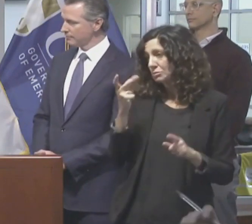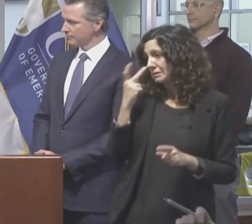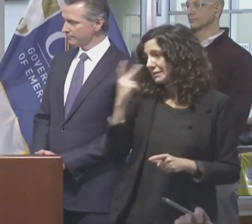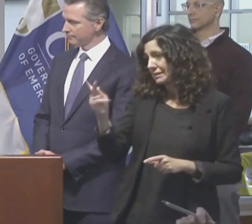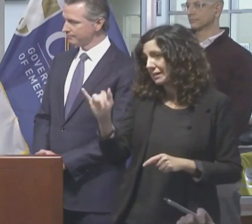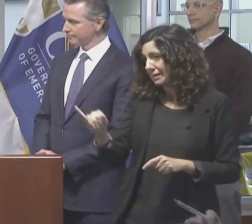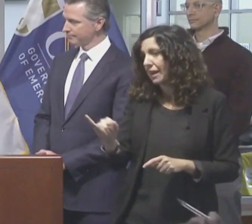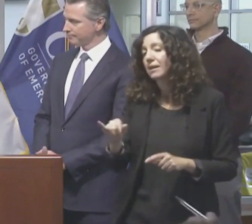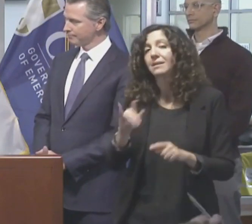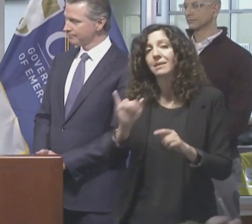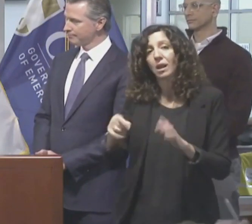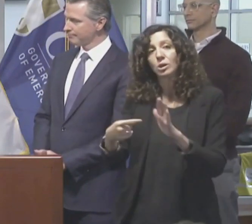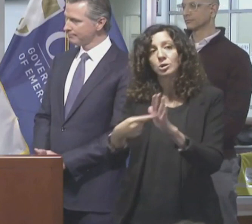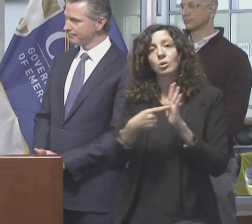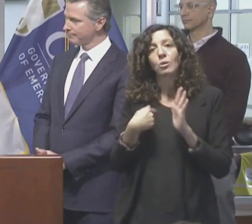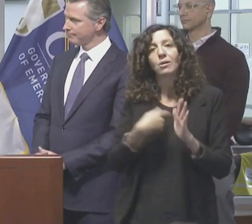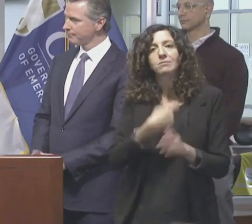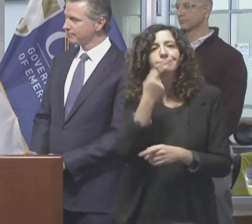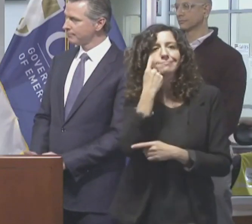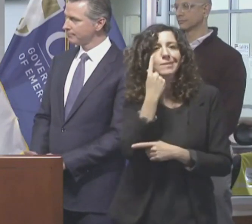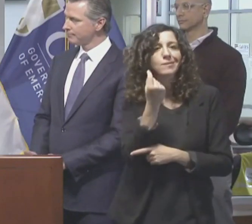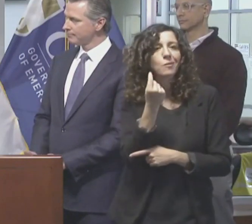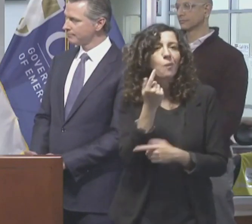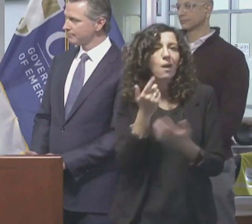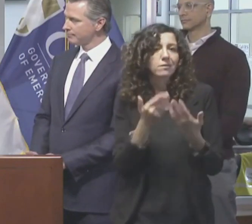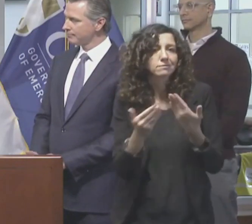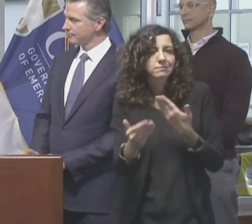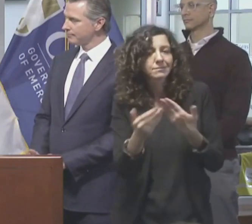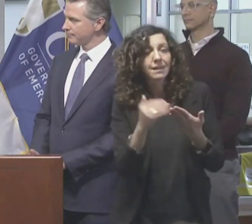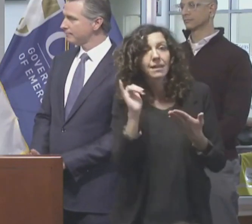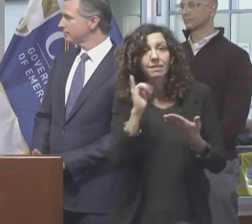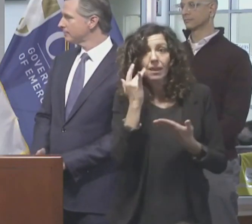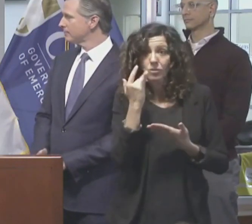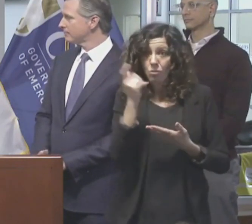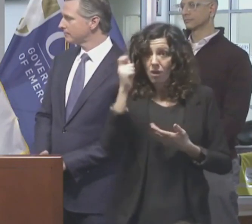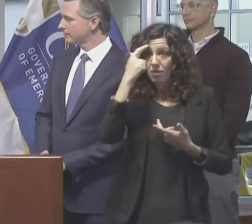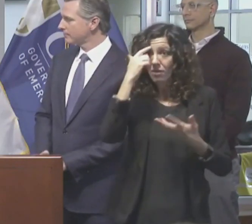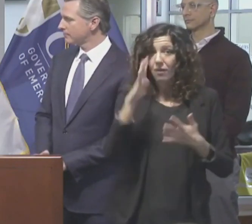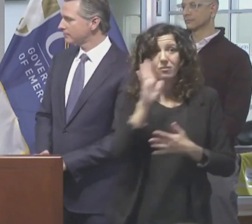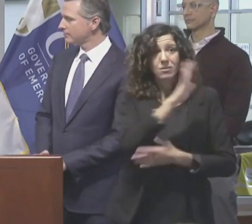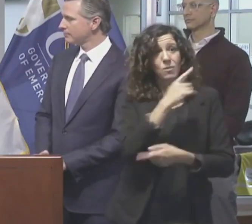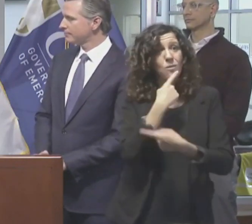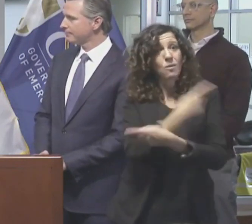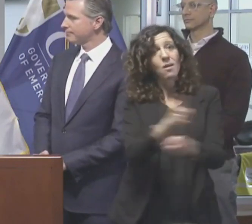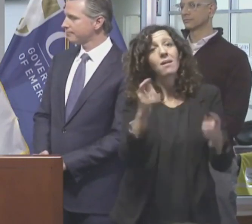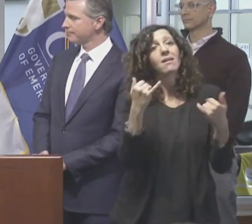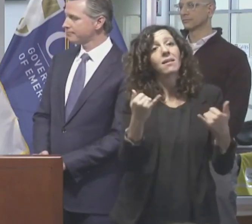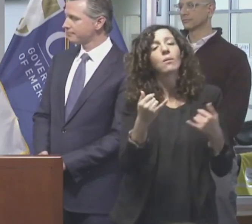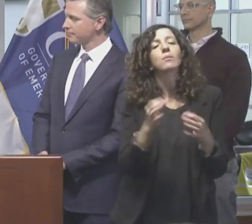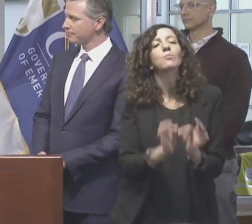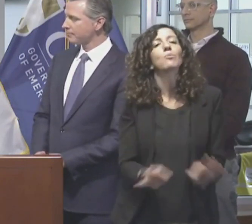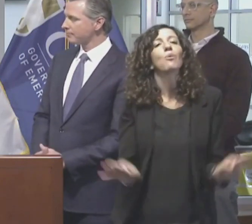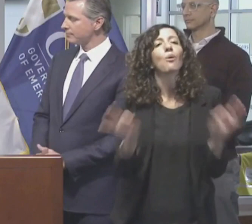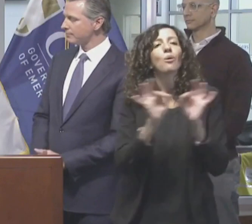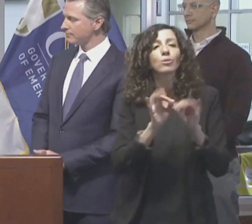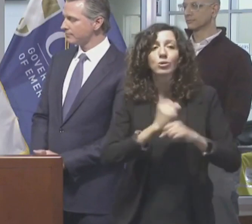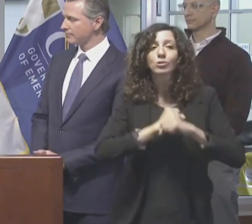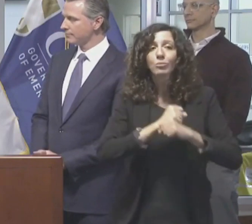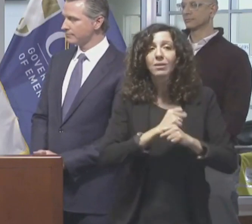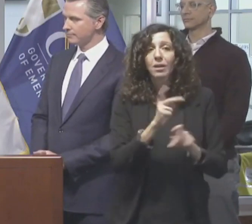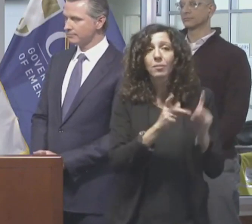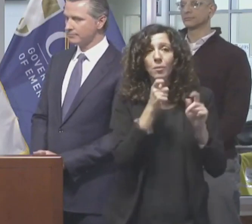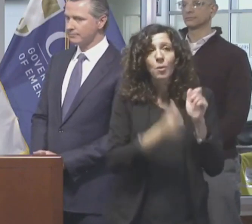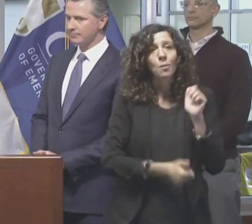is an indication of our understanding of where this is going, which is why these orders are so important at this moment to protect those that are most vulnerable. Absolutely.